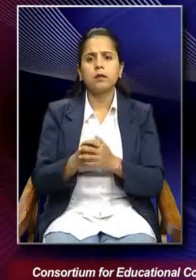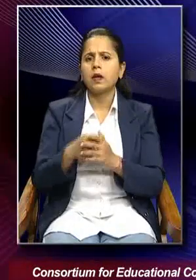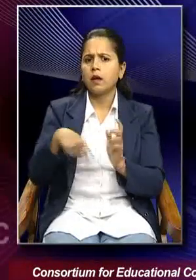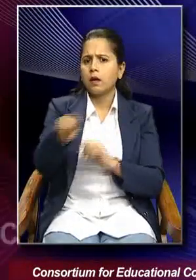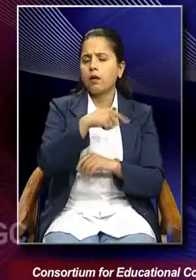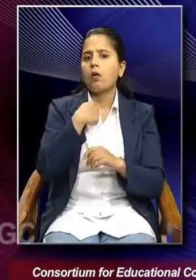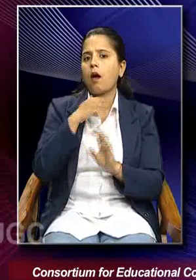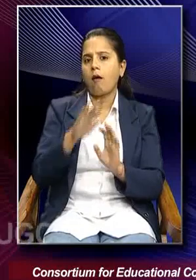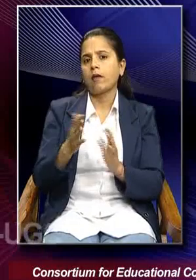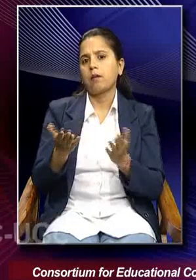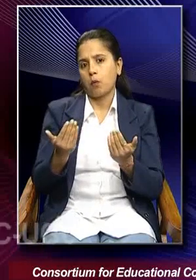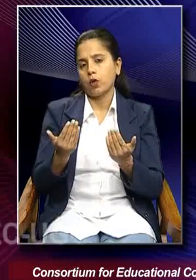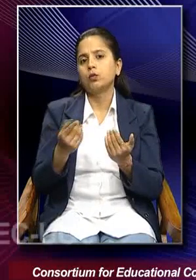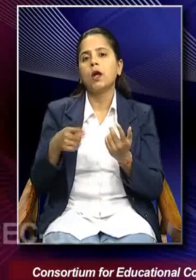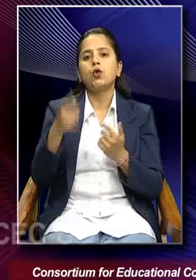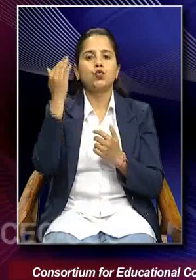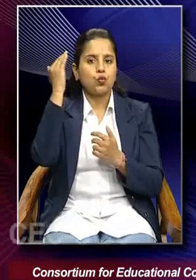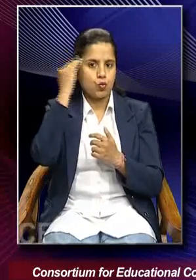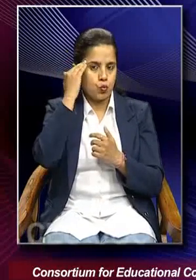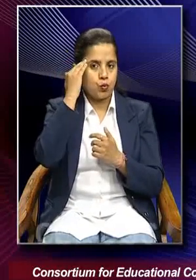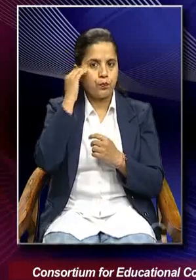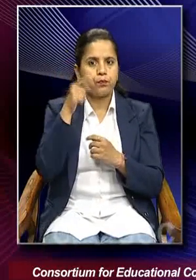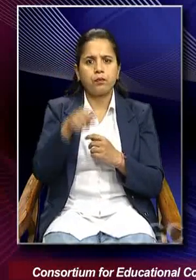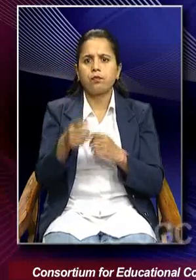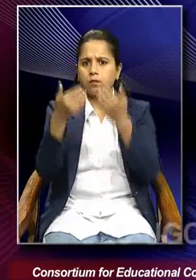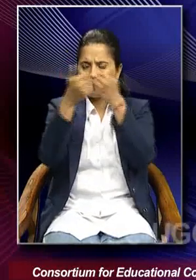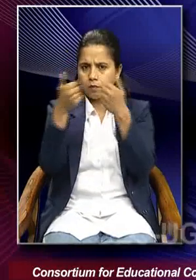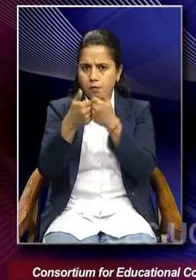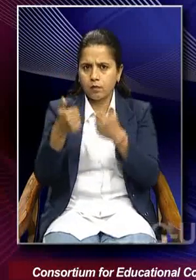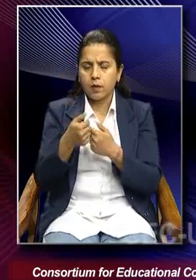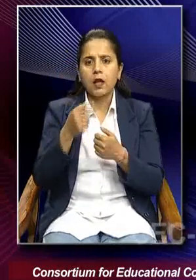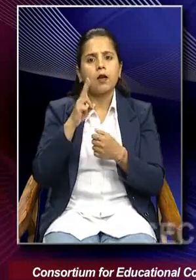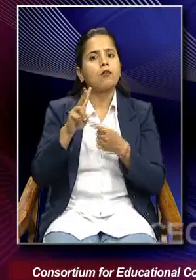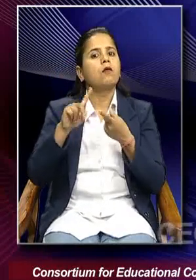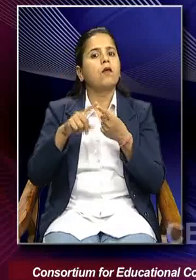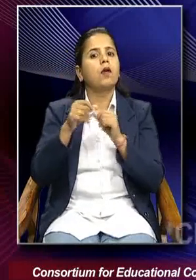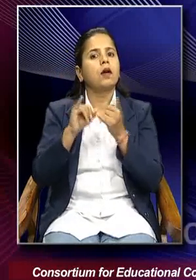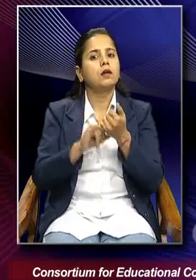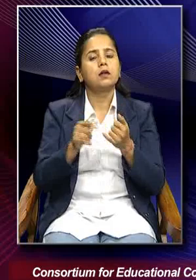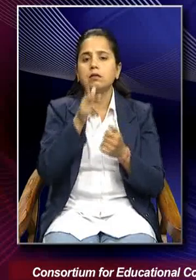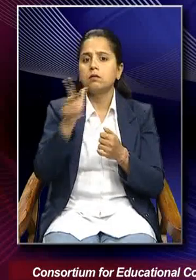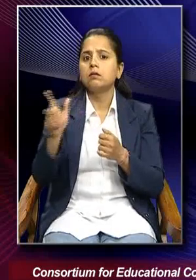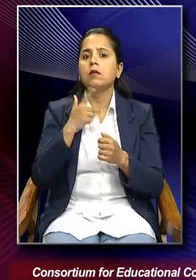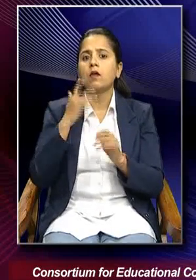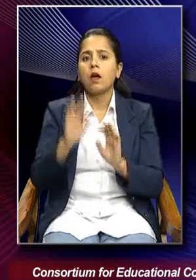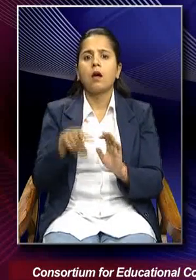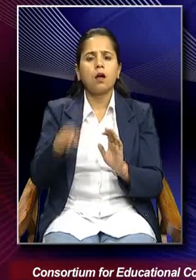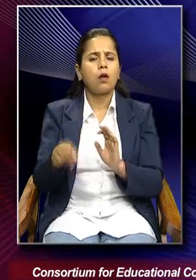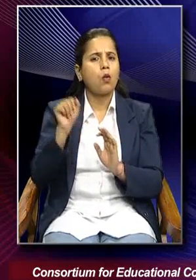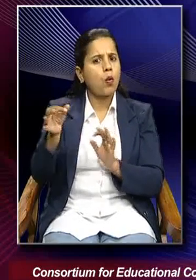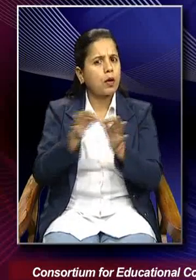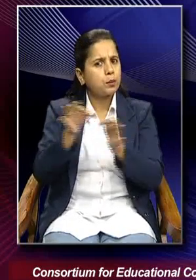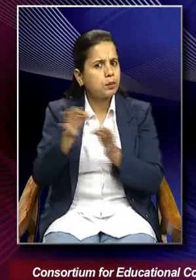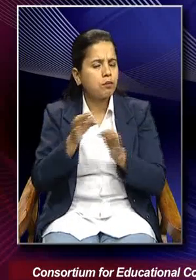we will be able to know, or these subdivision of Vedas tells us the commentaries on